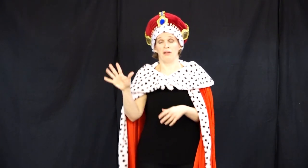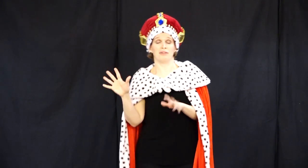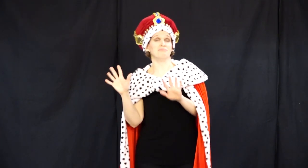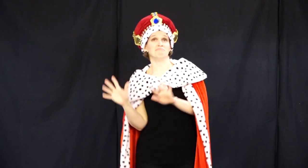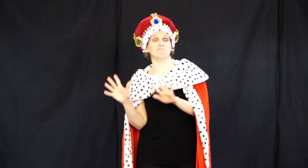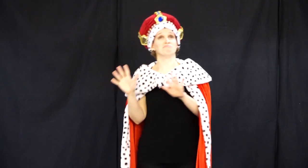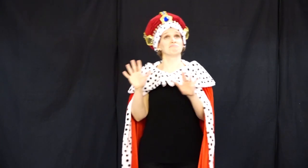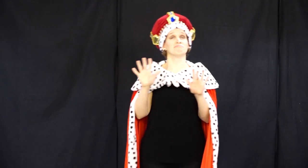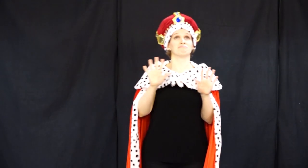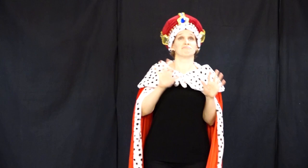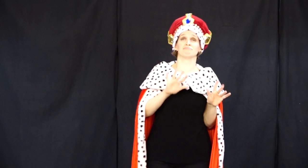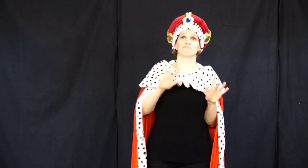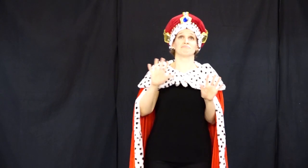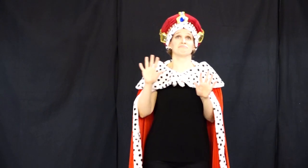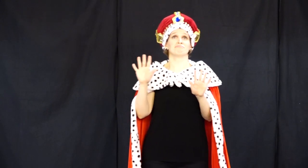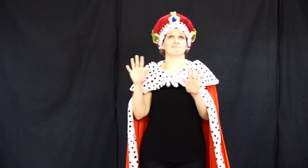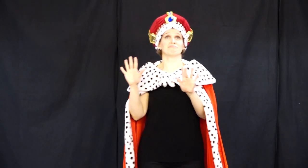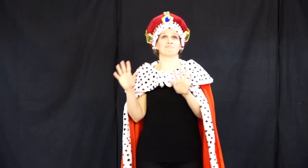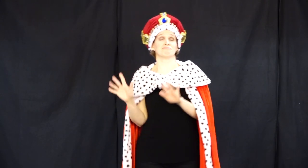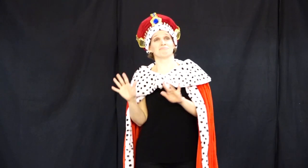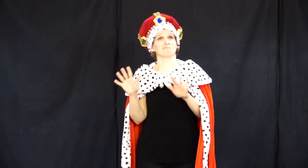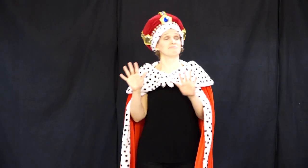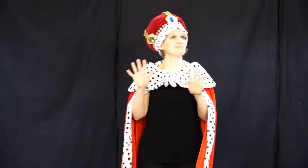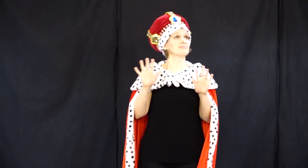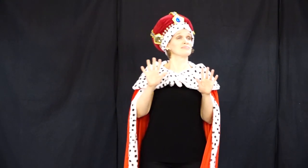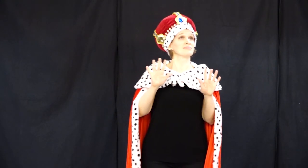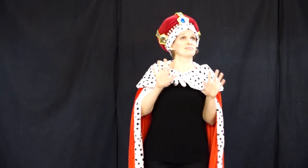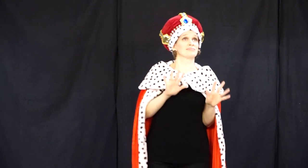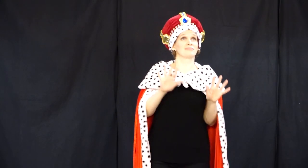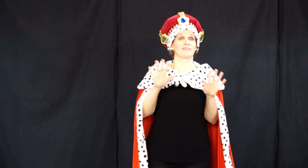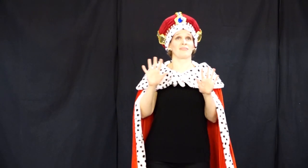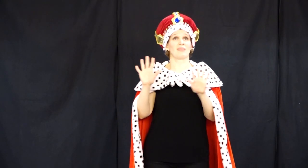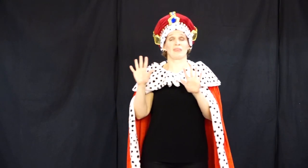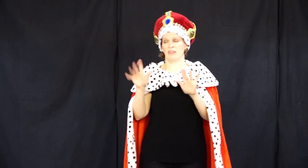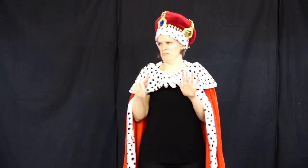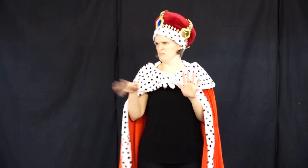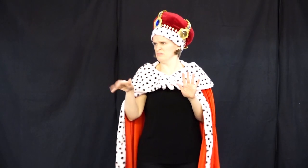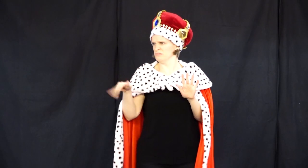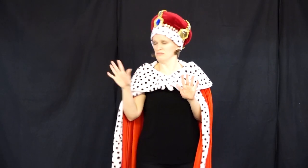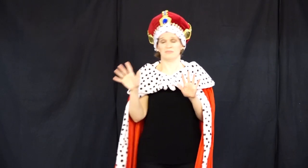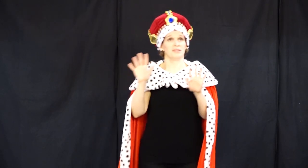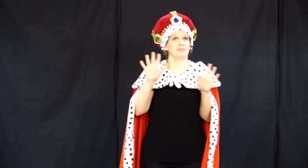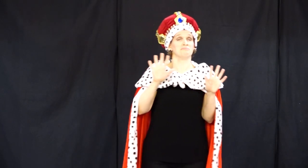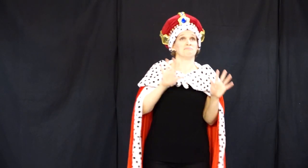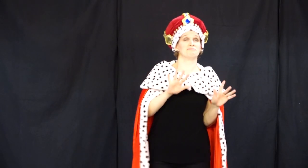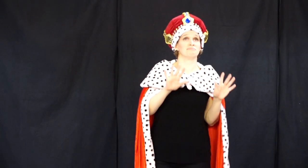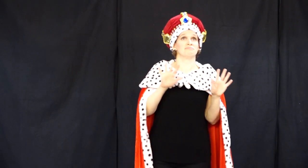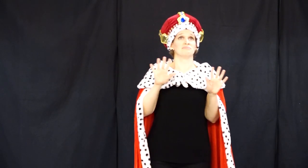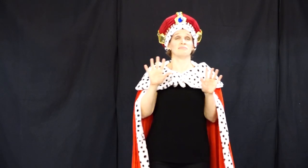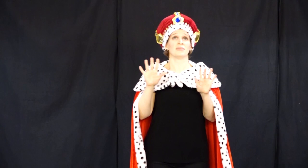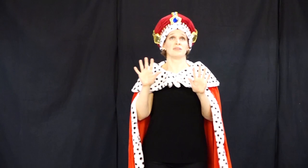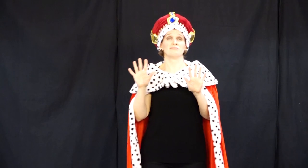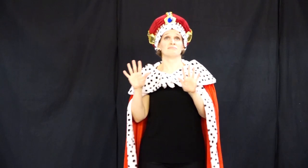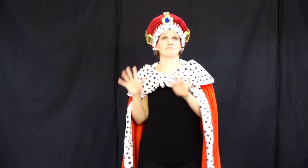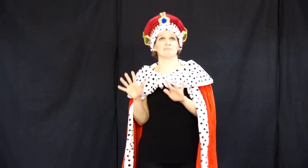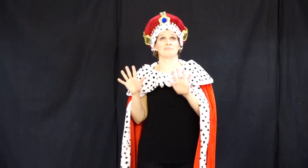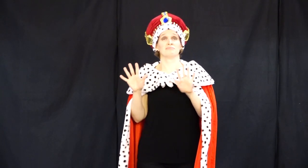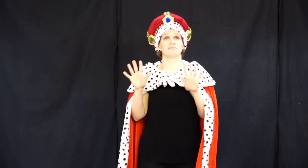da da. Da da da da da ya da da da da da ya